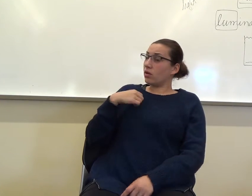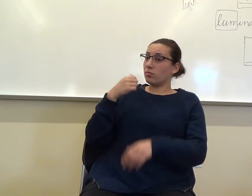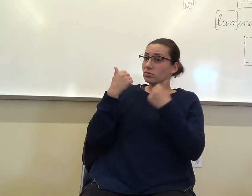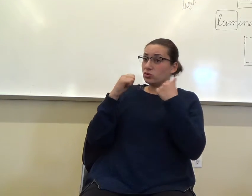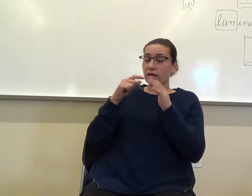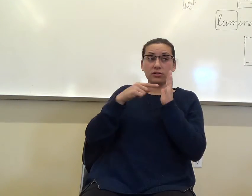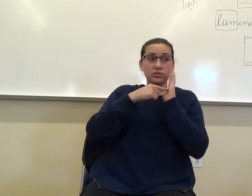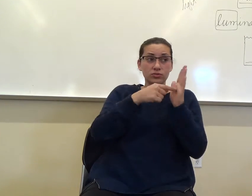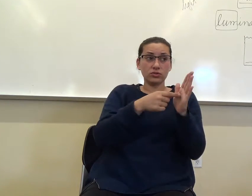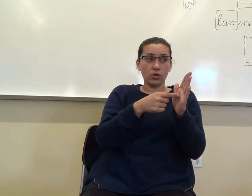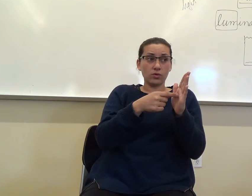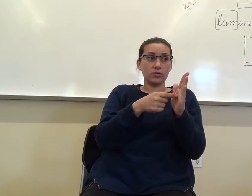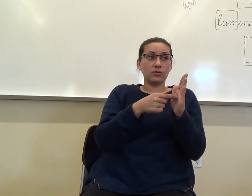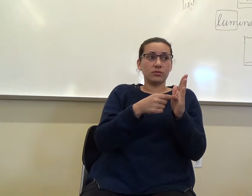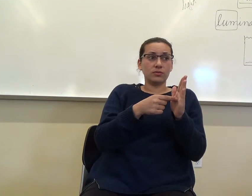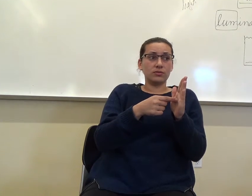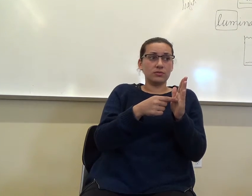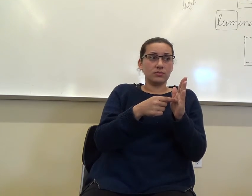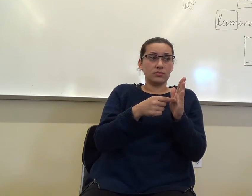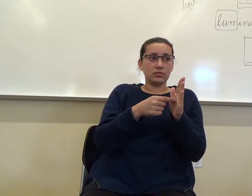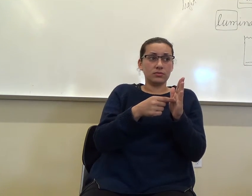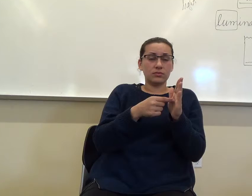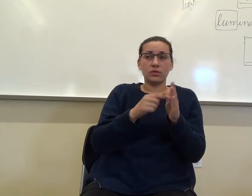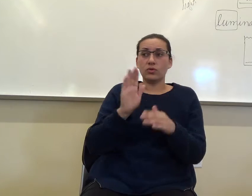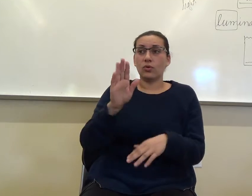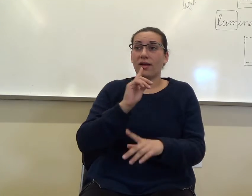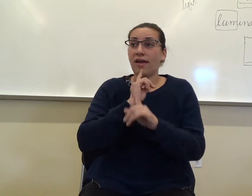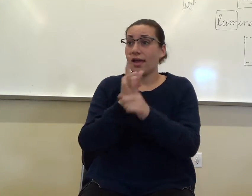here is the answers are all